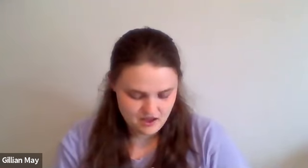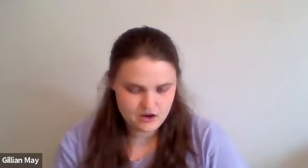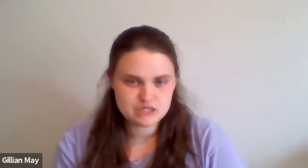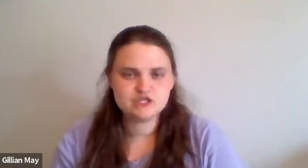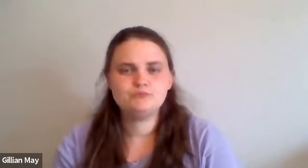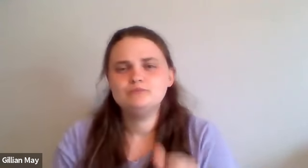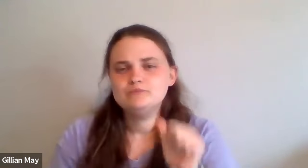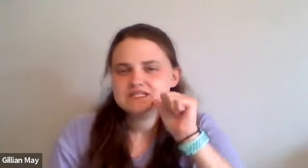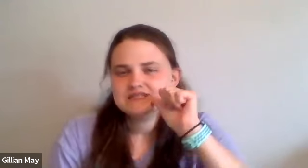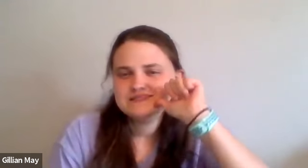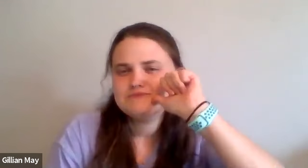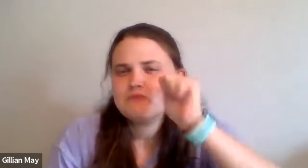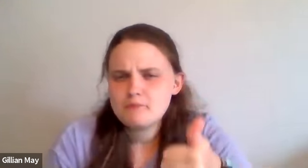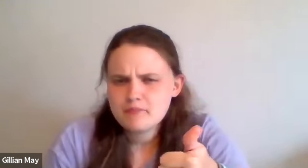All right.